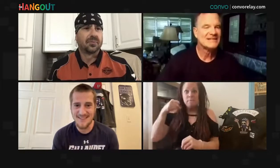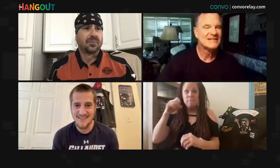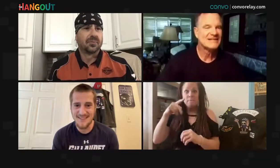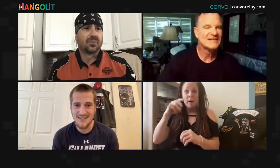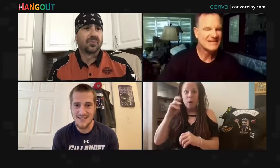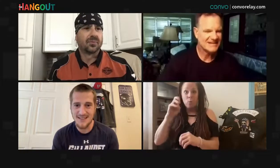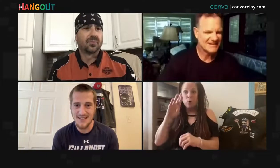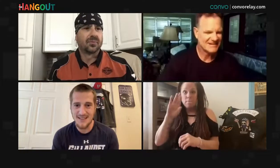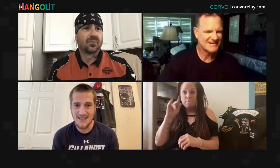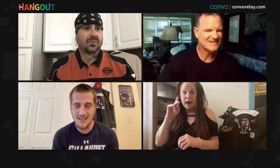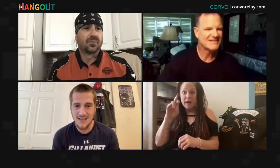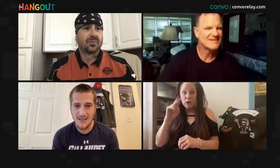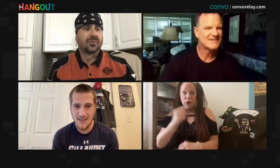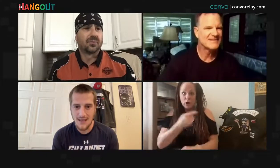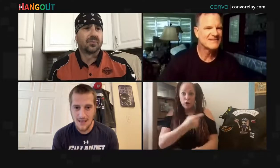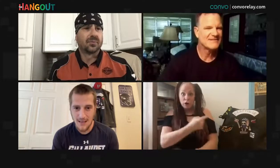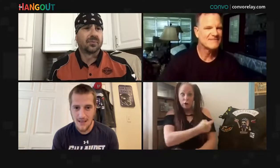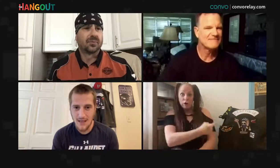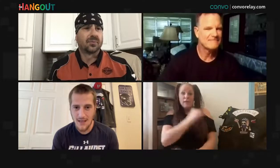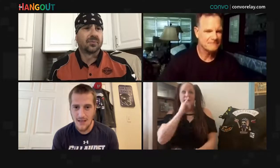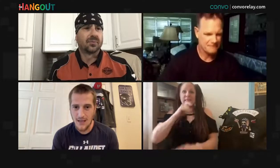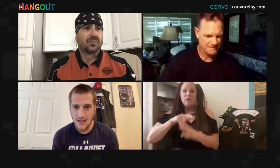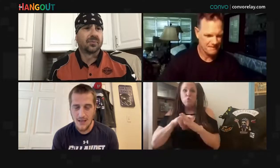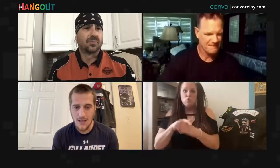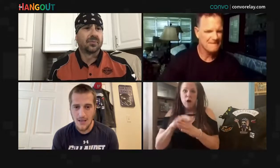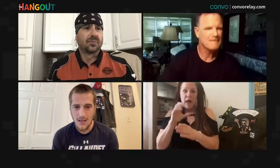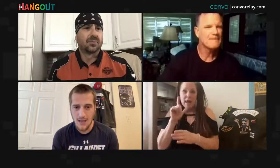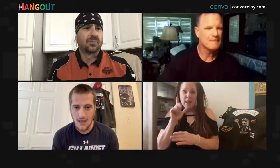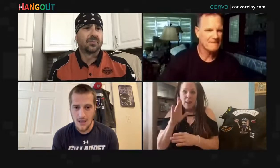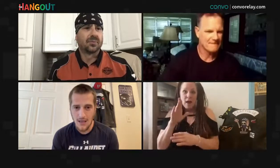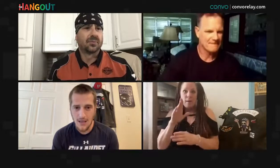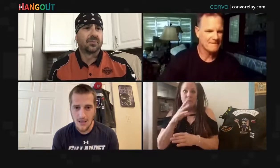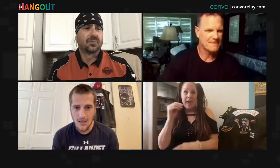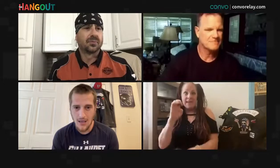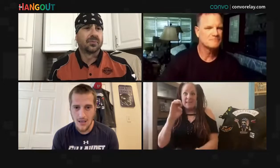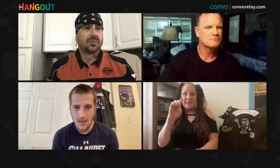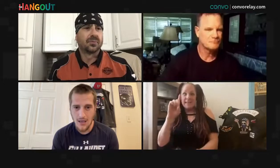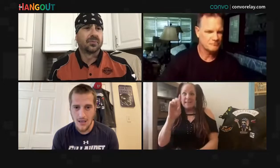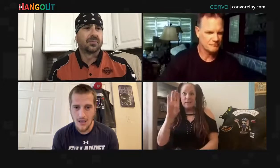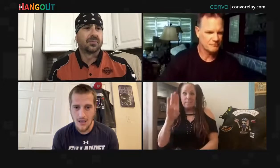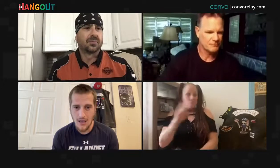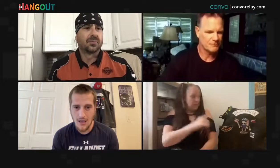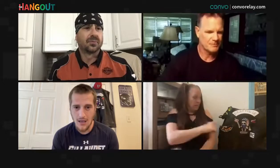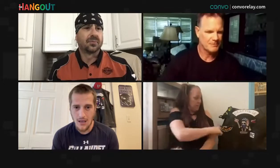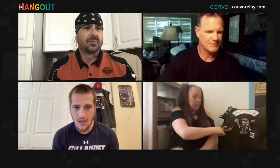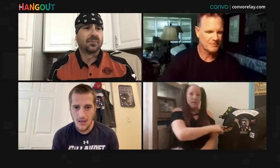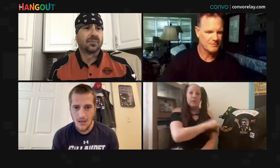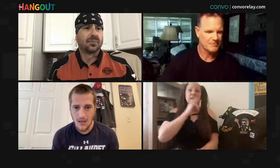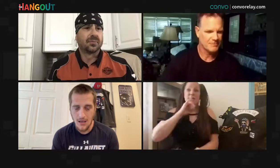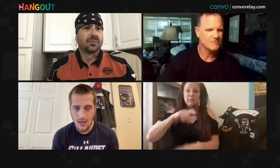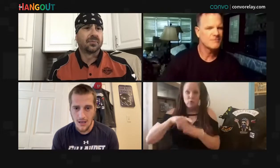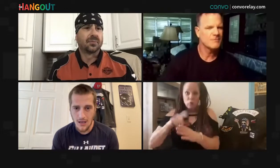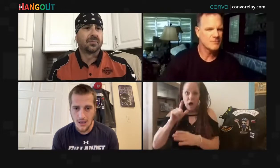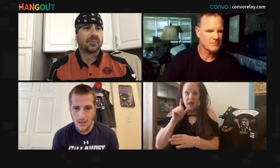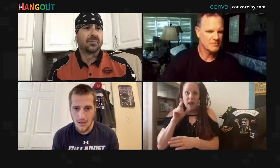that, as a deaf power biker, it's a bike club,